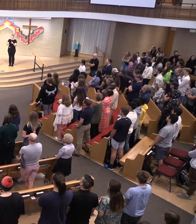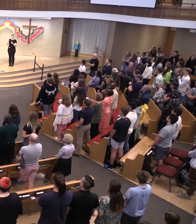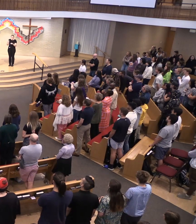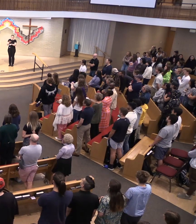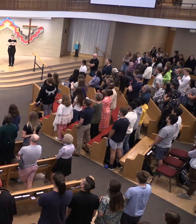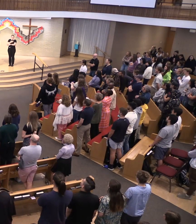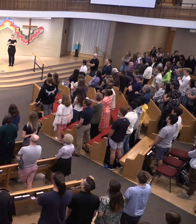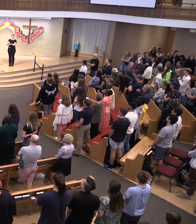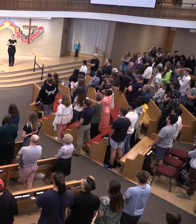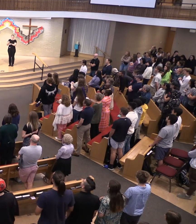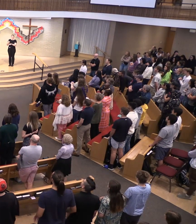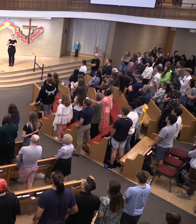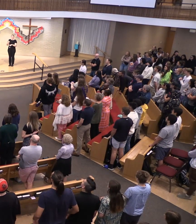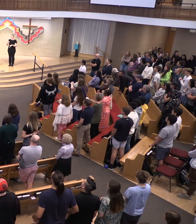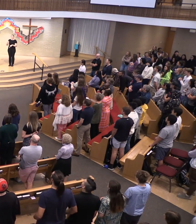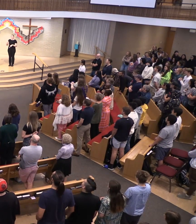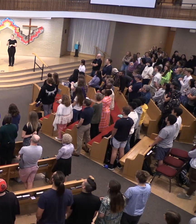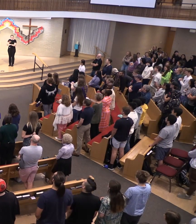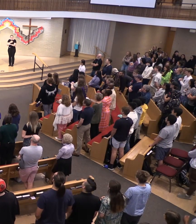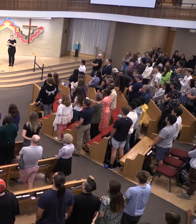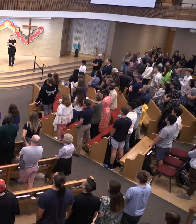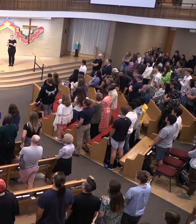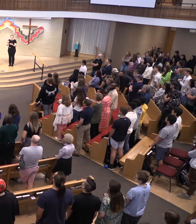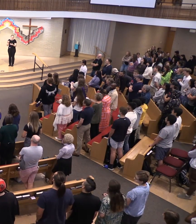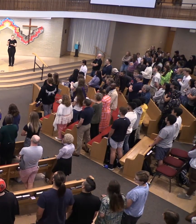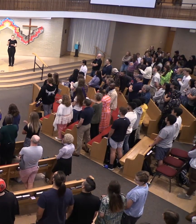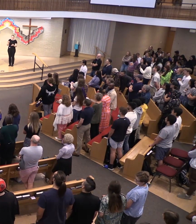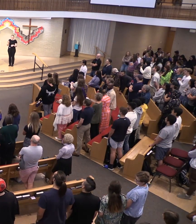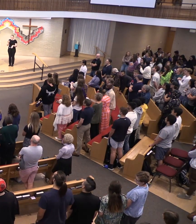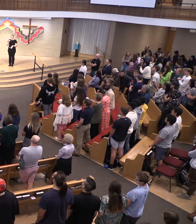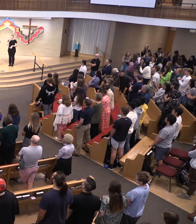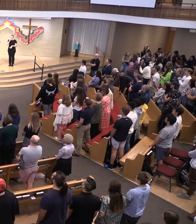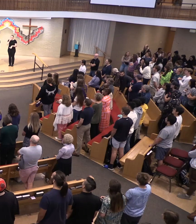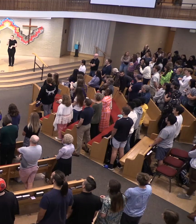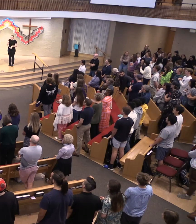first time. Don't be all fancy and do parts, okay?